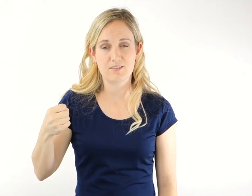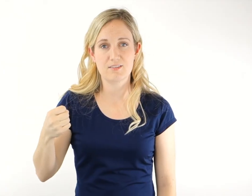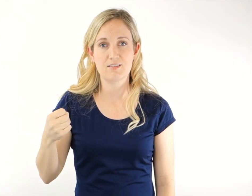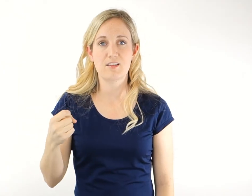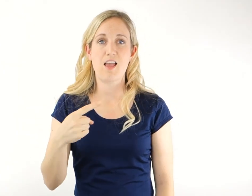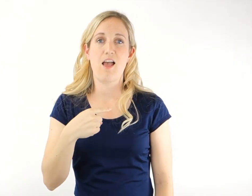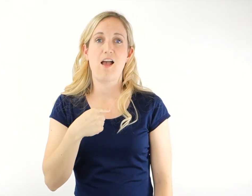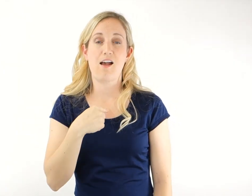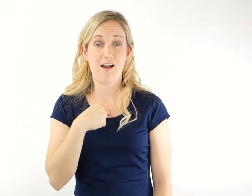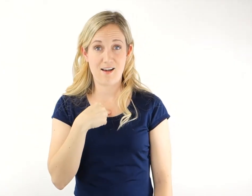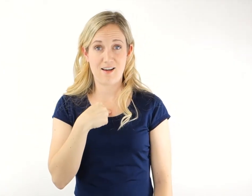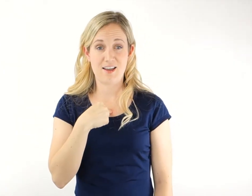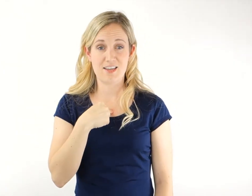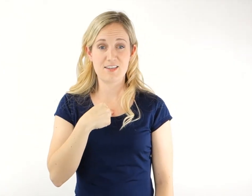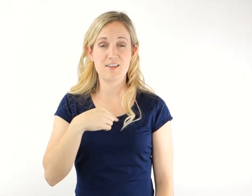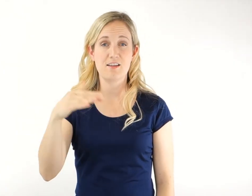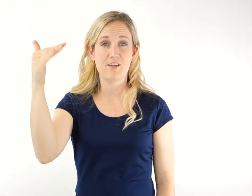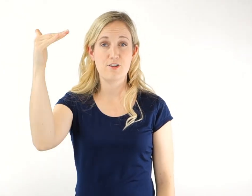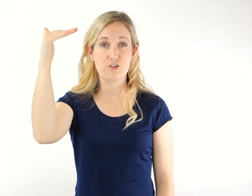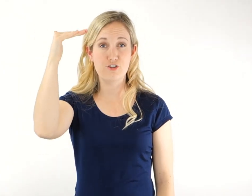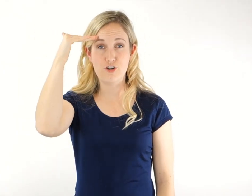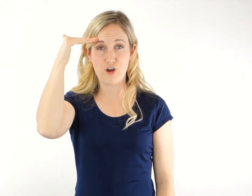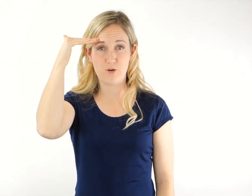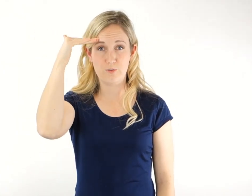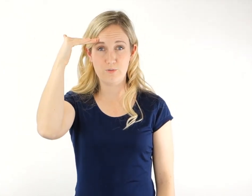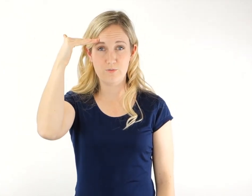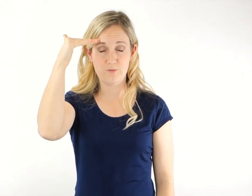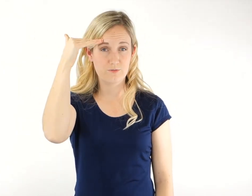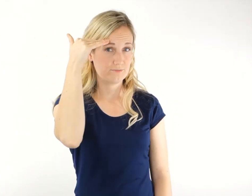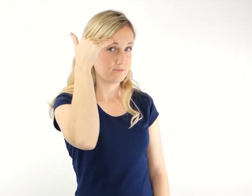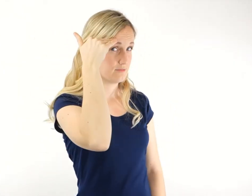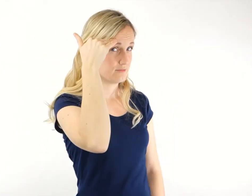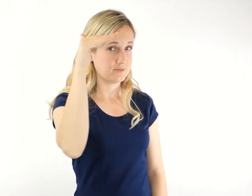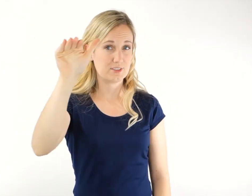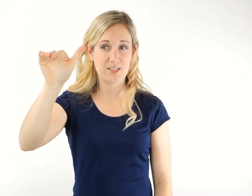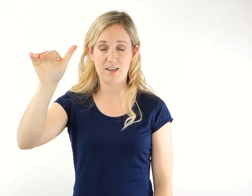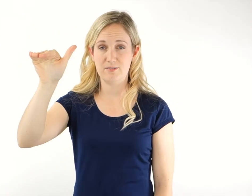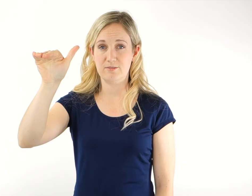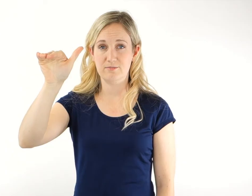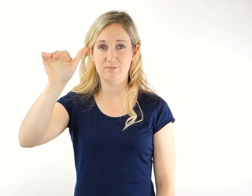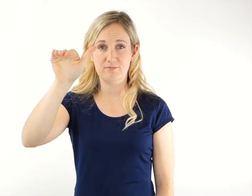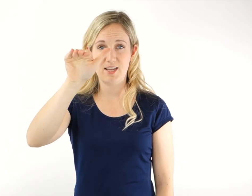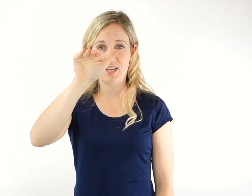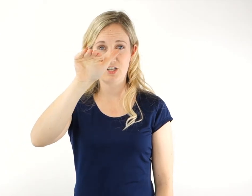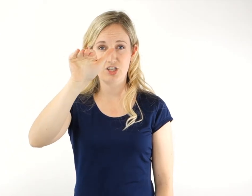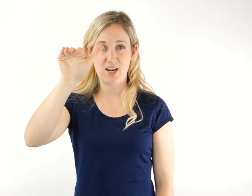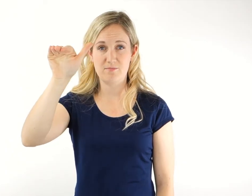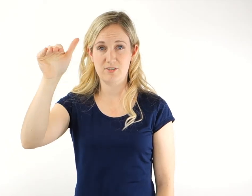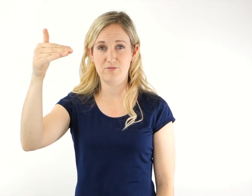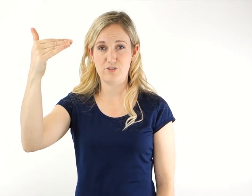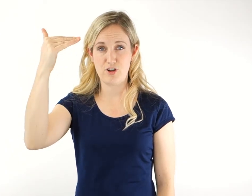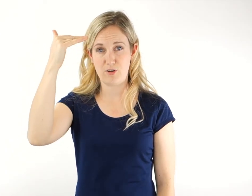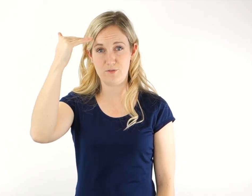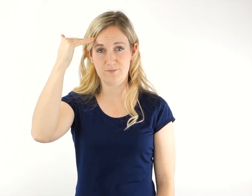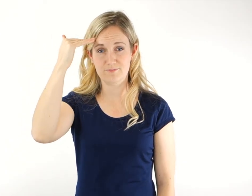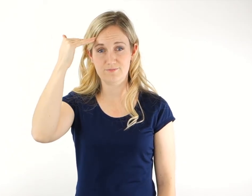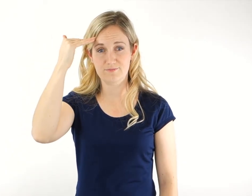Yes. I know. You see how my hand is shaped for no.